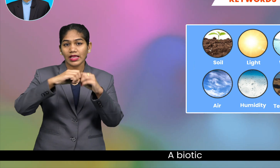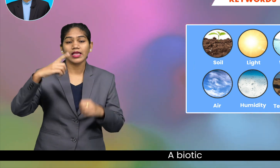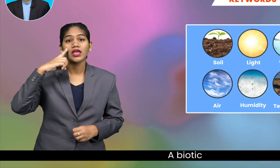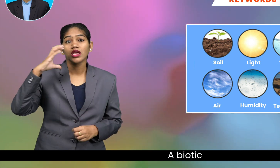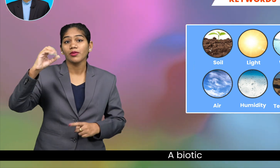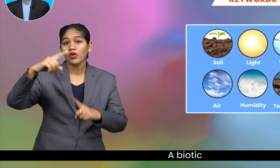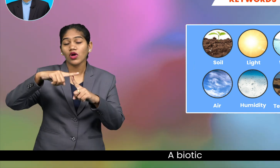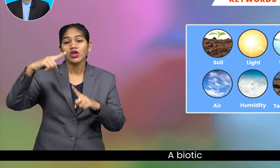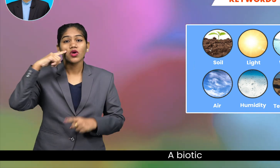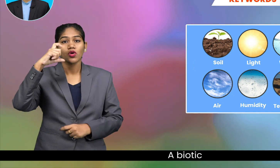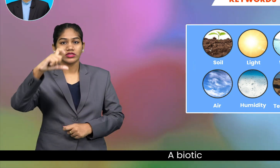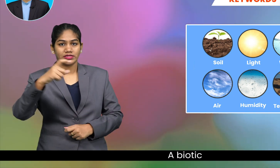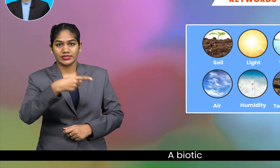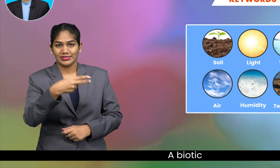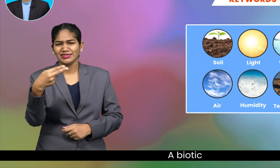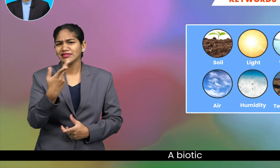Abiotic,